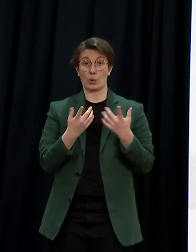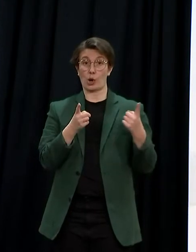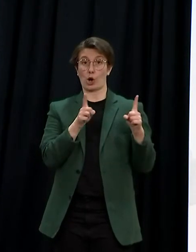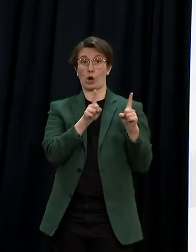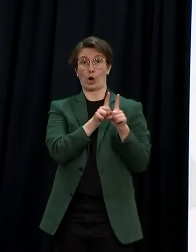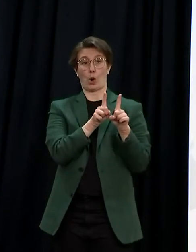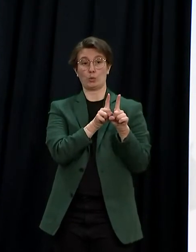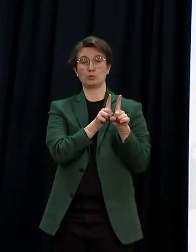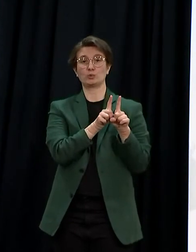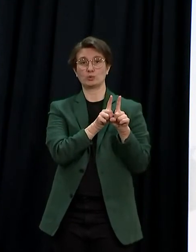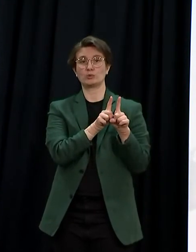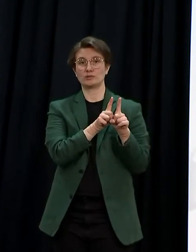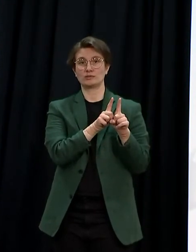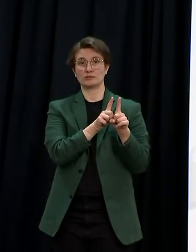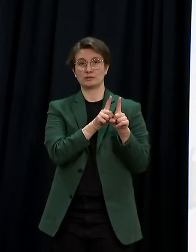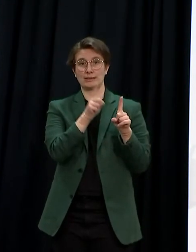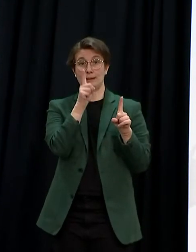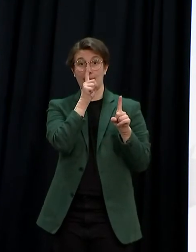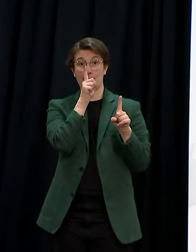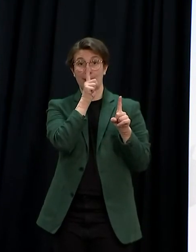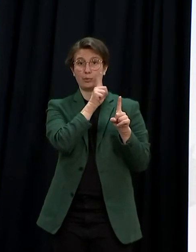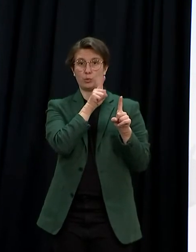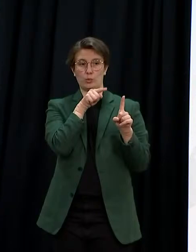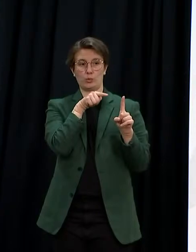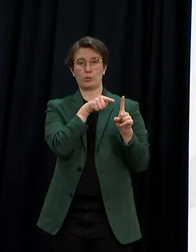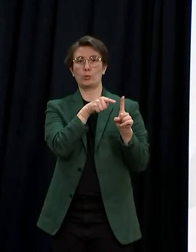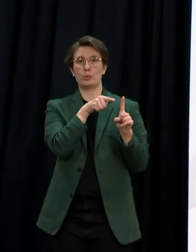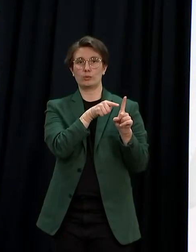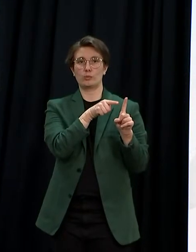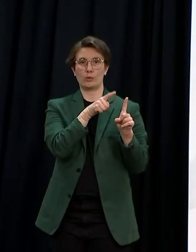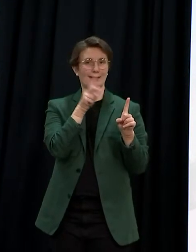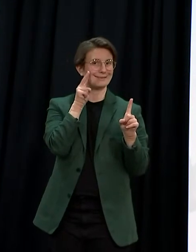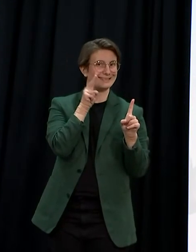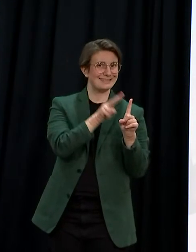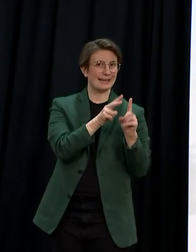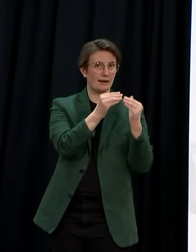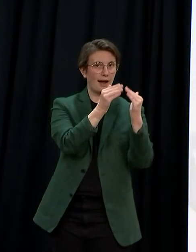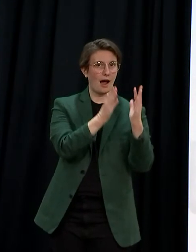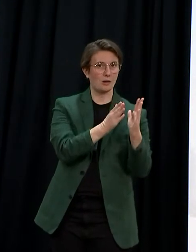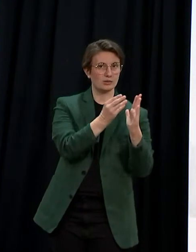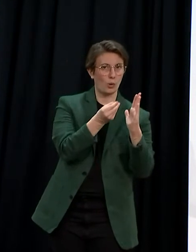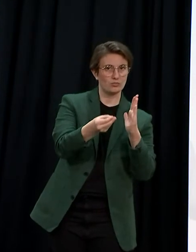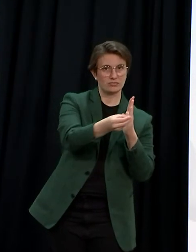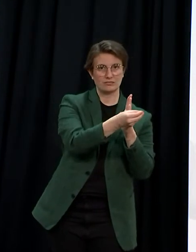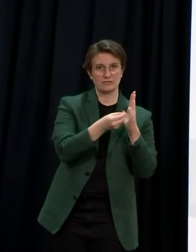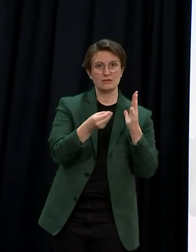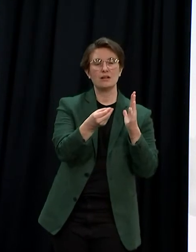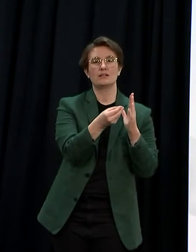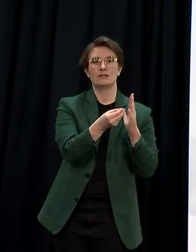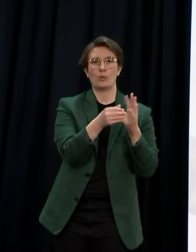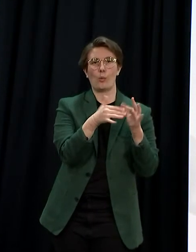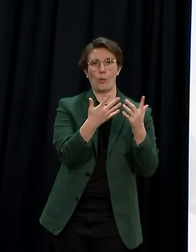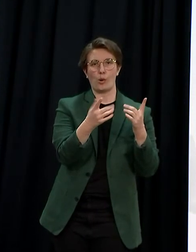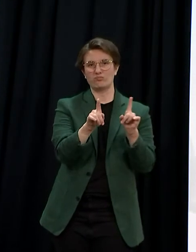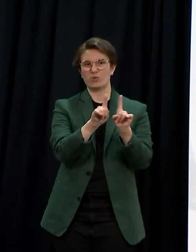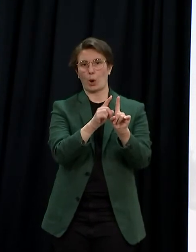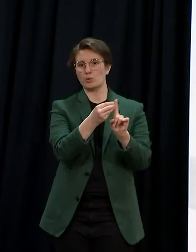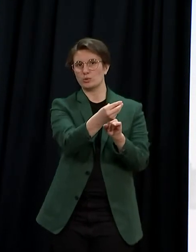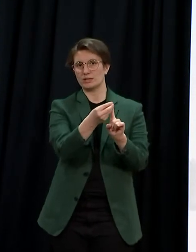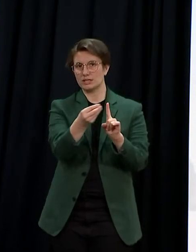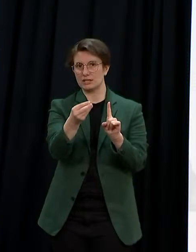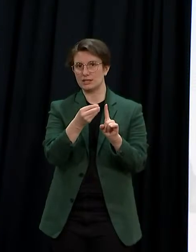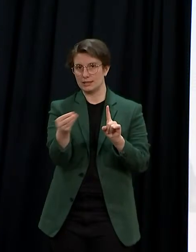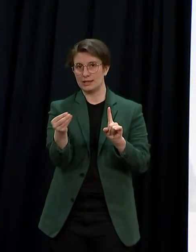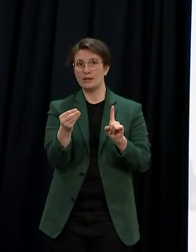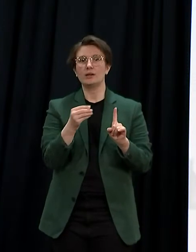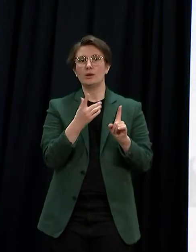contacts, the ones that we actually are tending to see the cases in, we are still well within the metric that we use, our target metric for